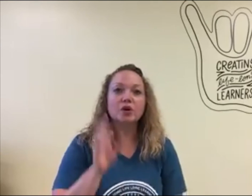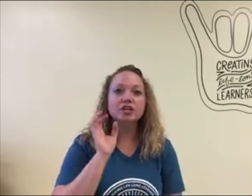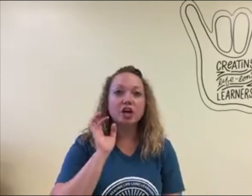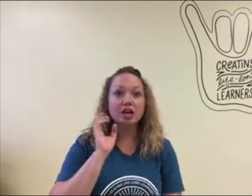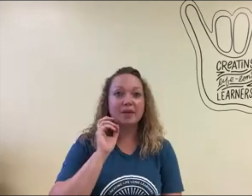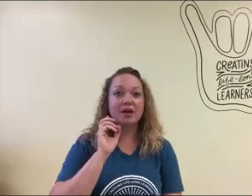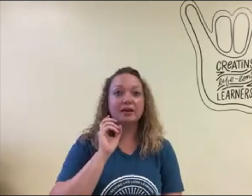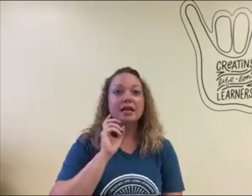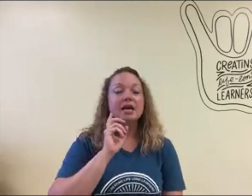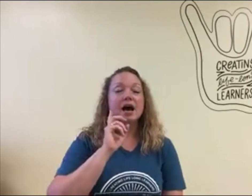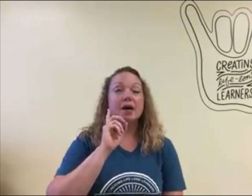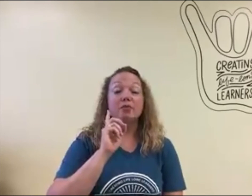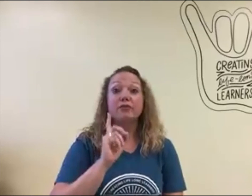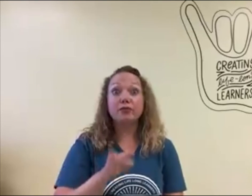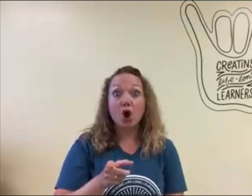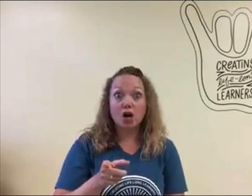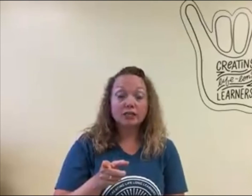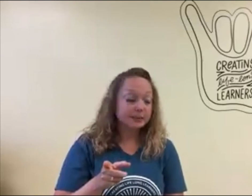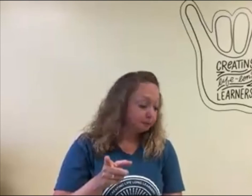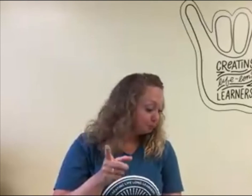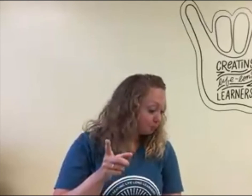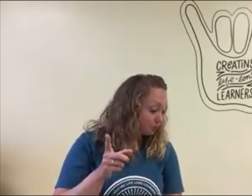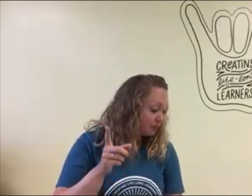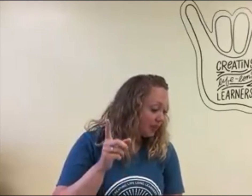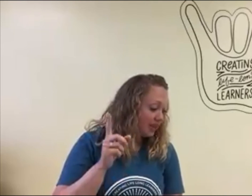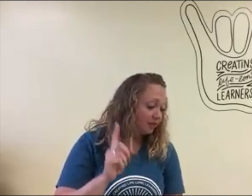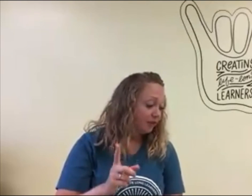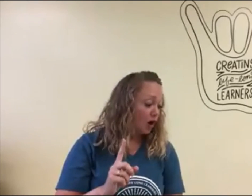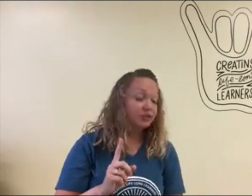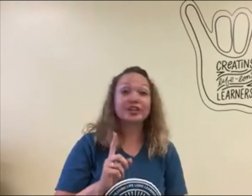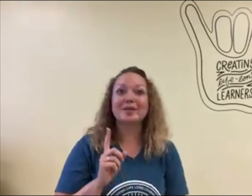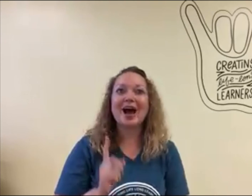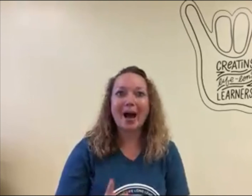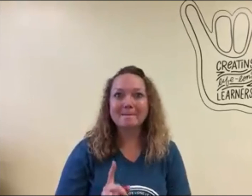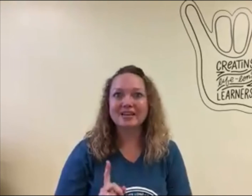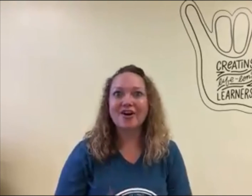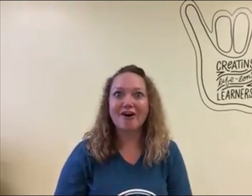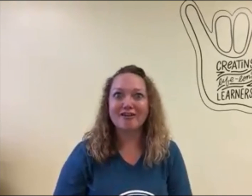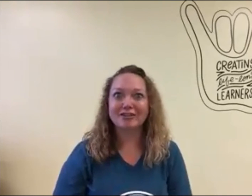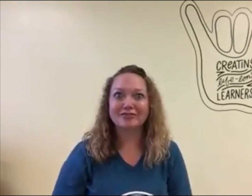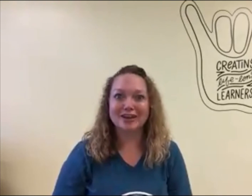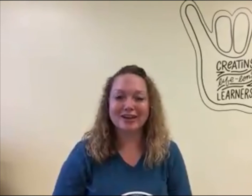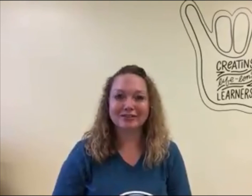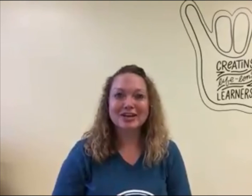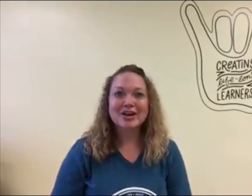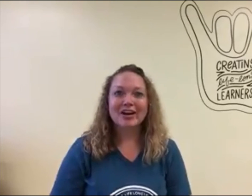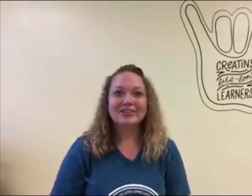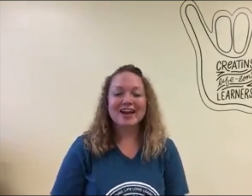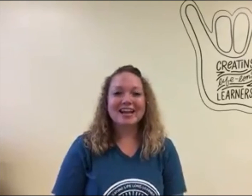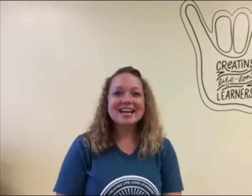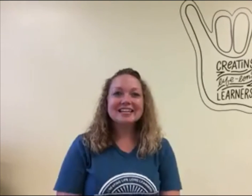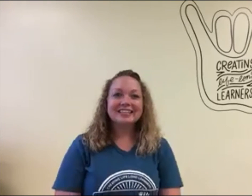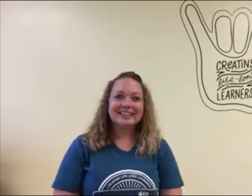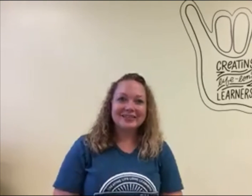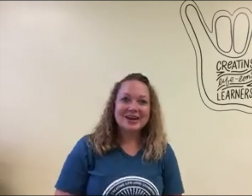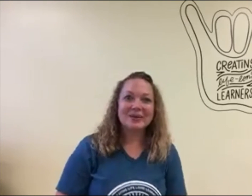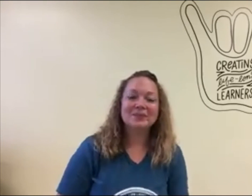about frogs, and the frogs are gonna be hopping all around. Are you ready? Here we go.